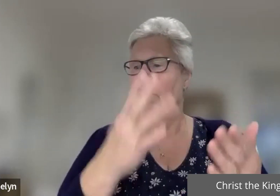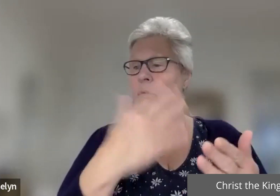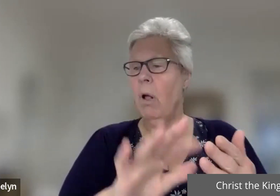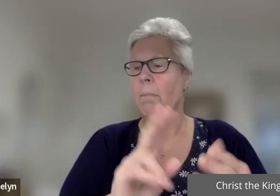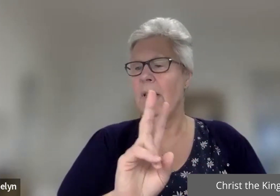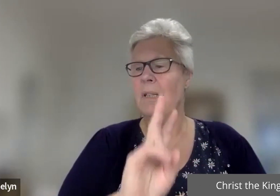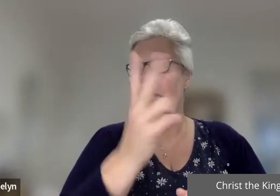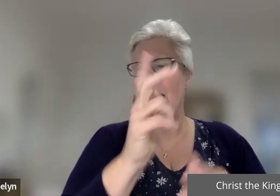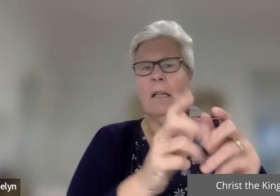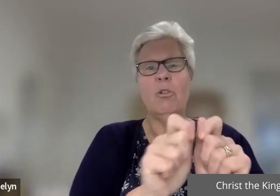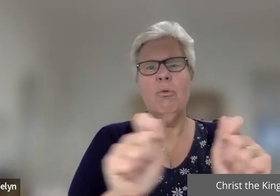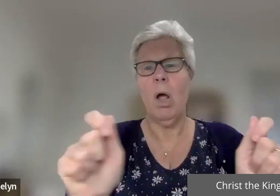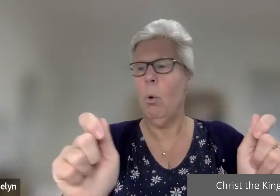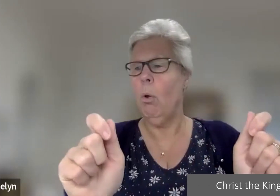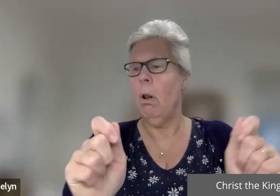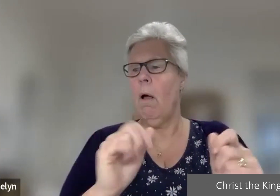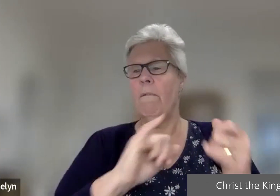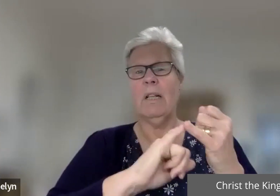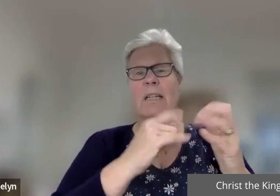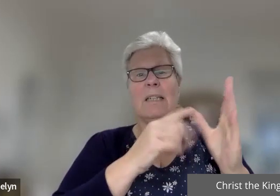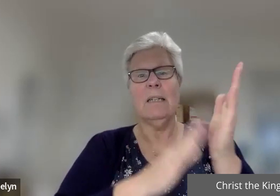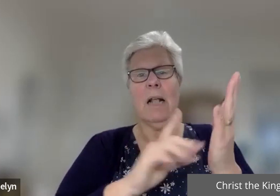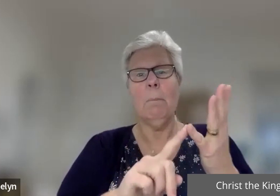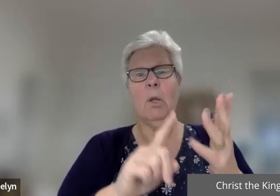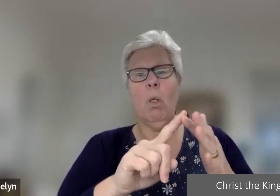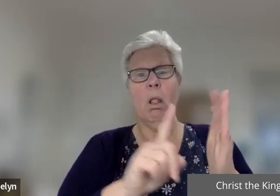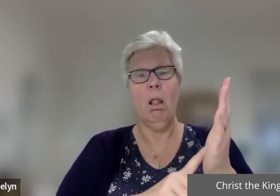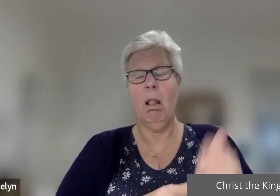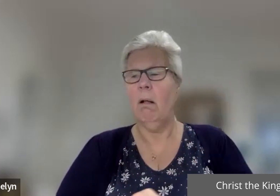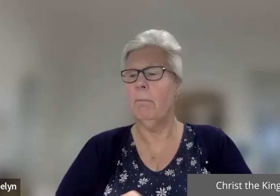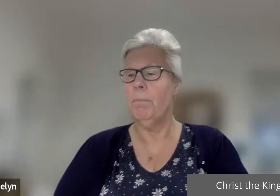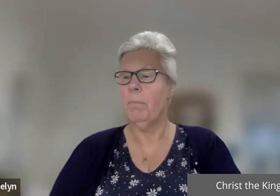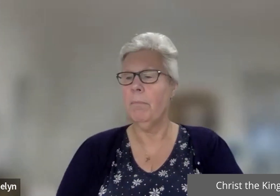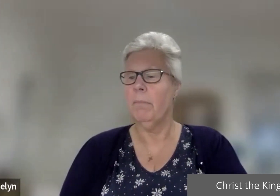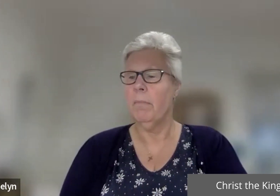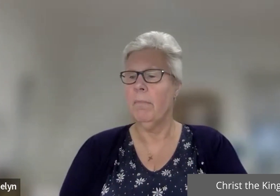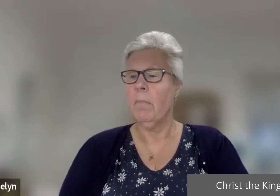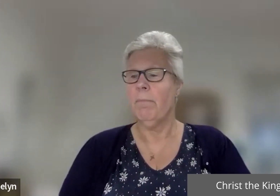Reading from the second scroll of Samuel.